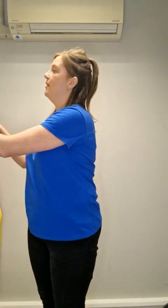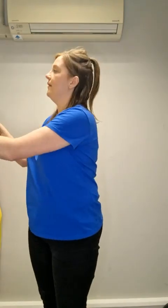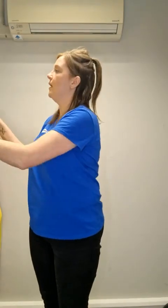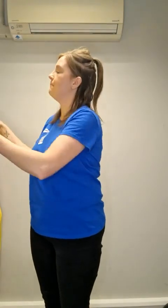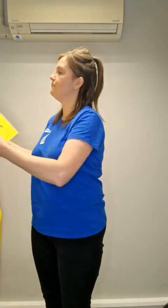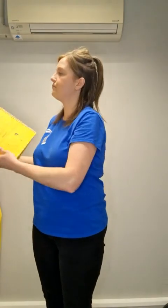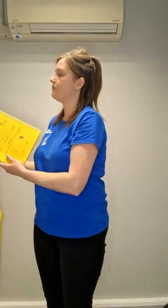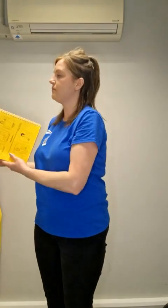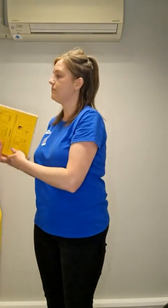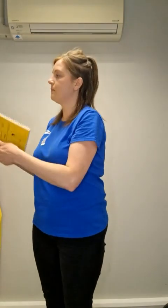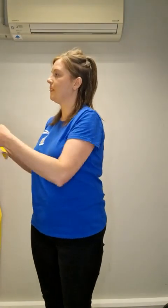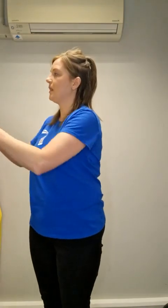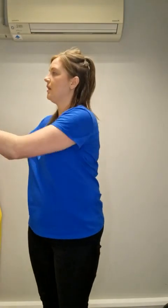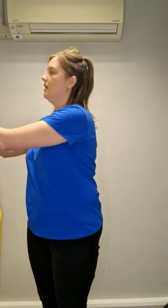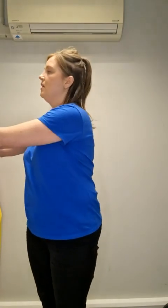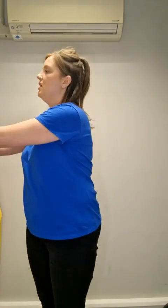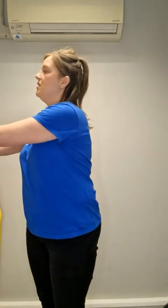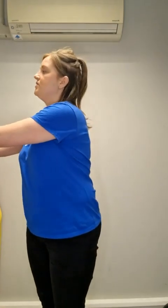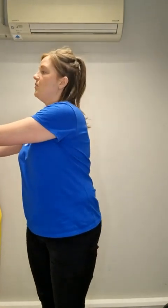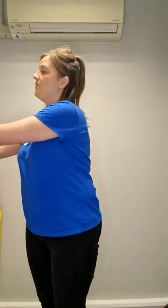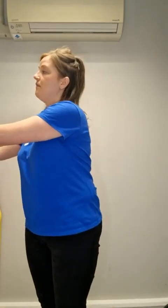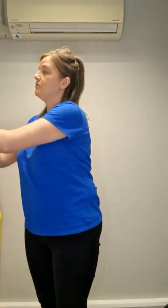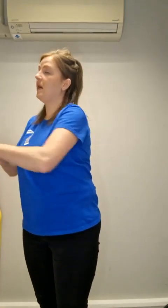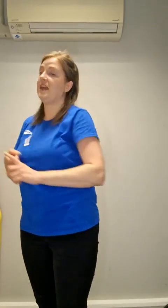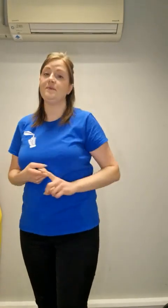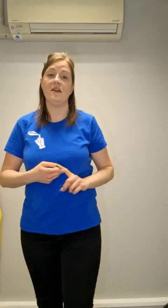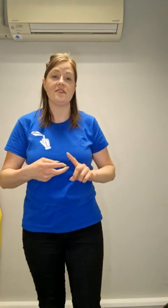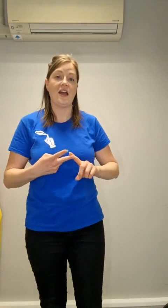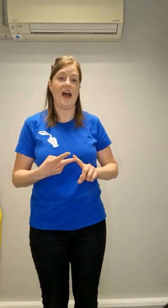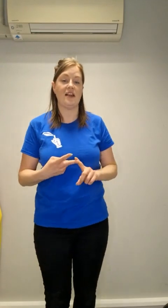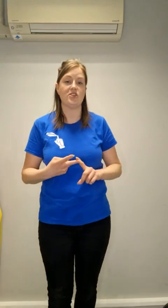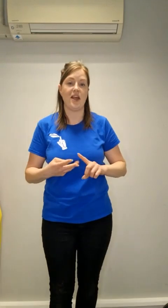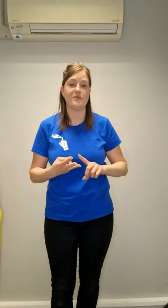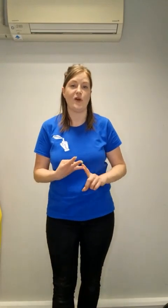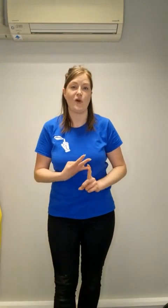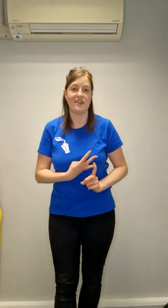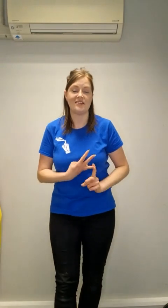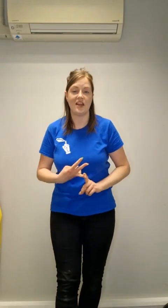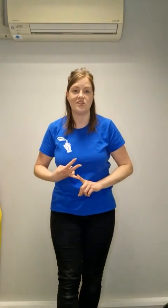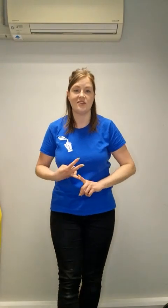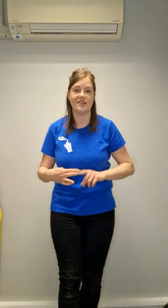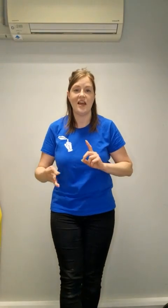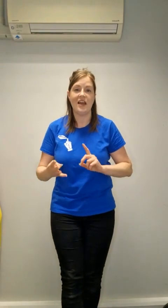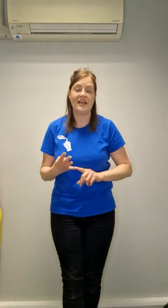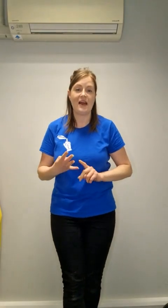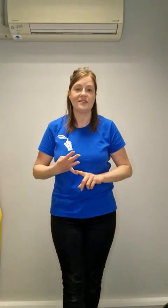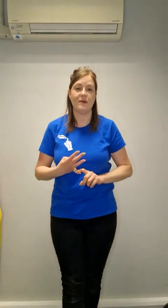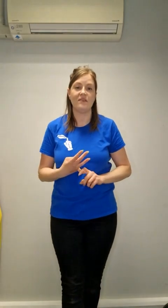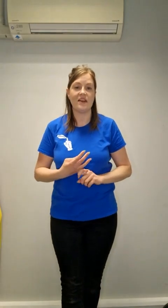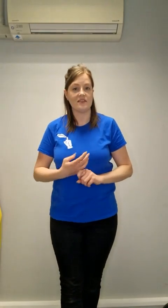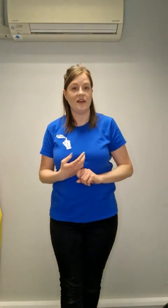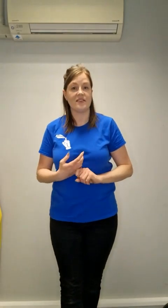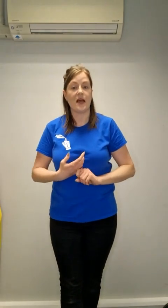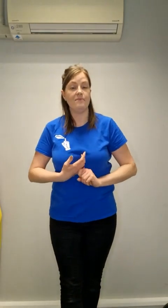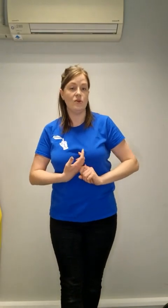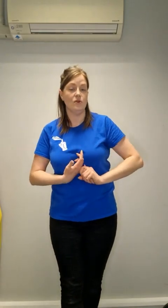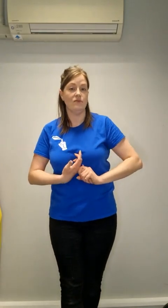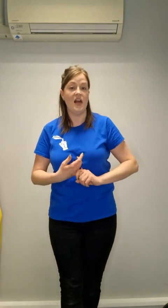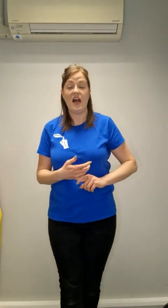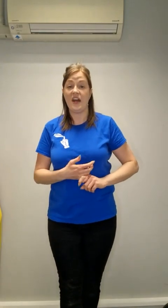them. So we've covered placement, hand shapes, orientations. Now some of our signs can move, and